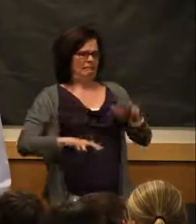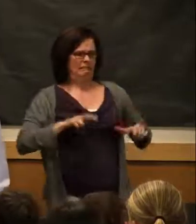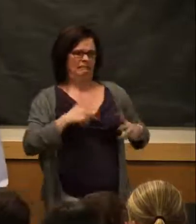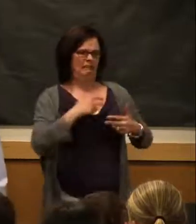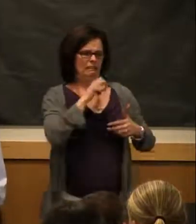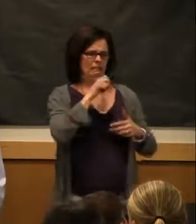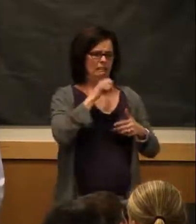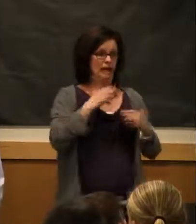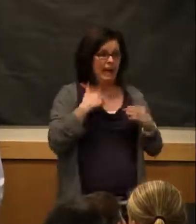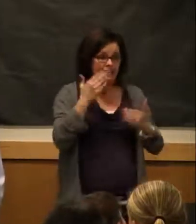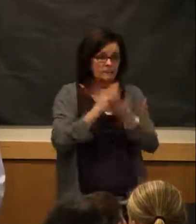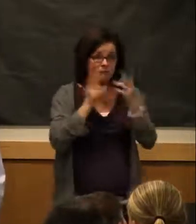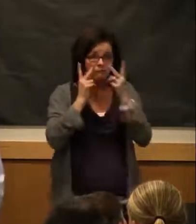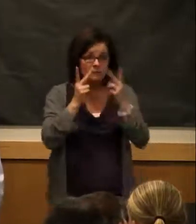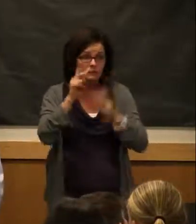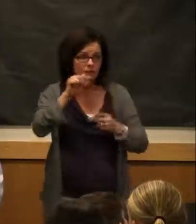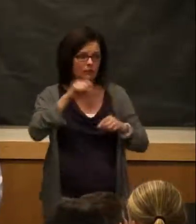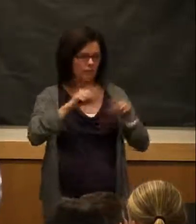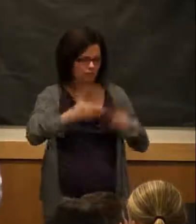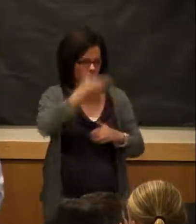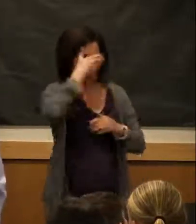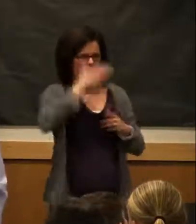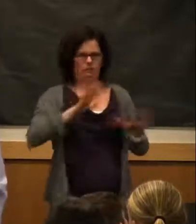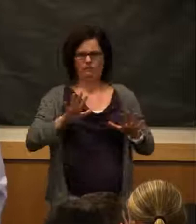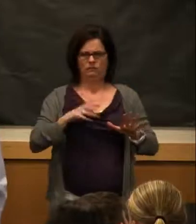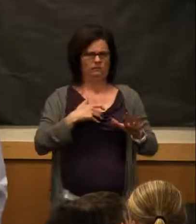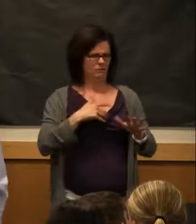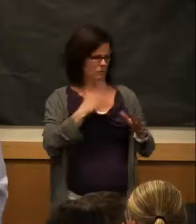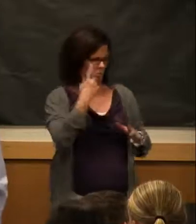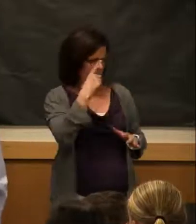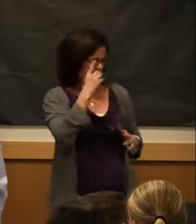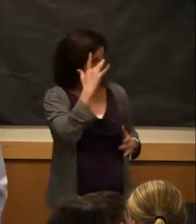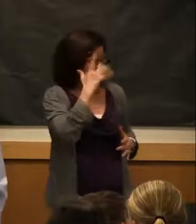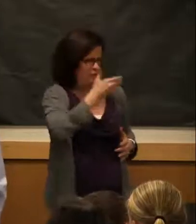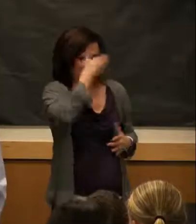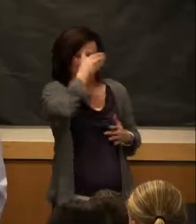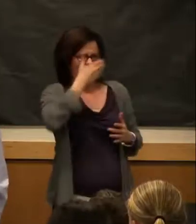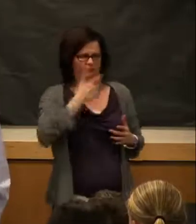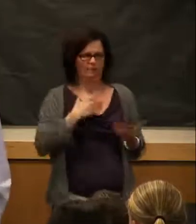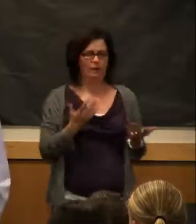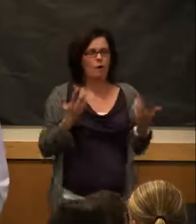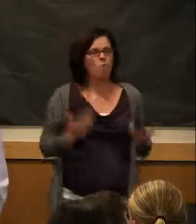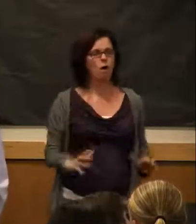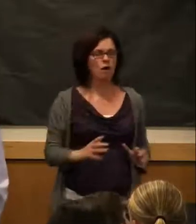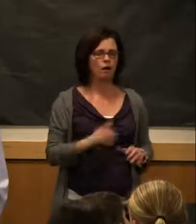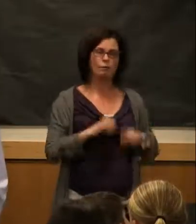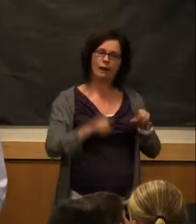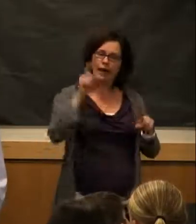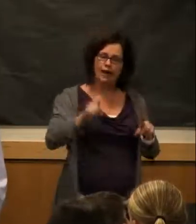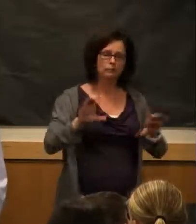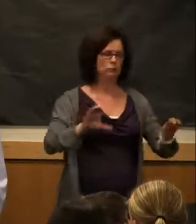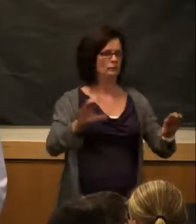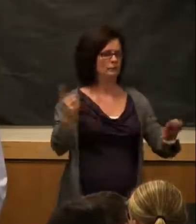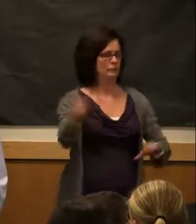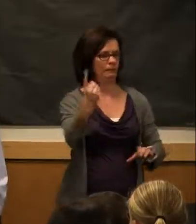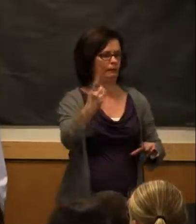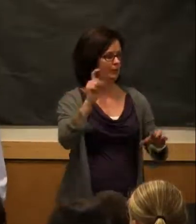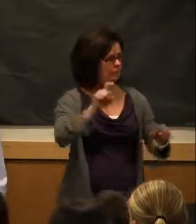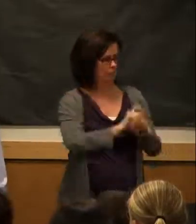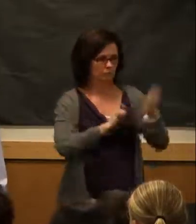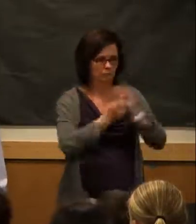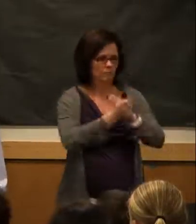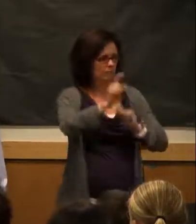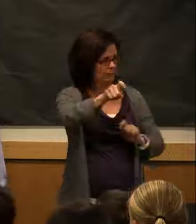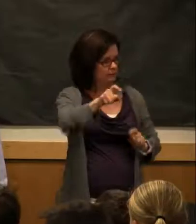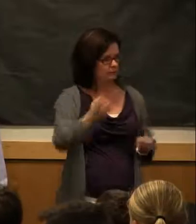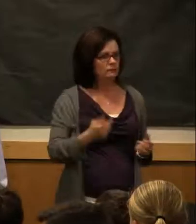my vision that I had. For me, it didn't seem to make a lot of sense. But I knew I had to do something.